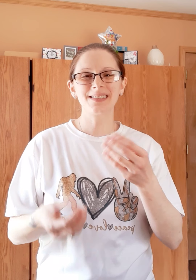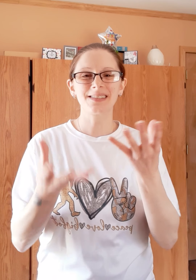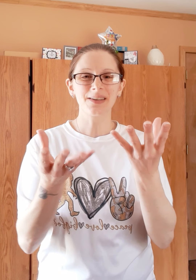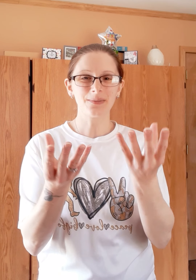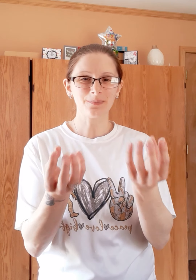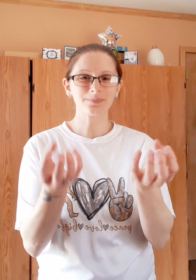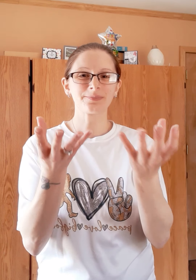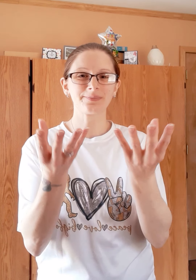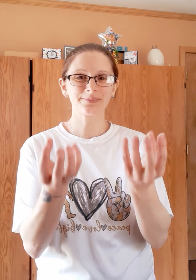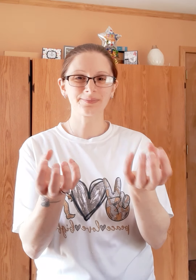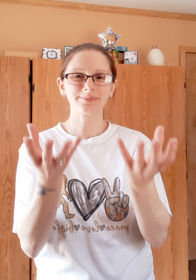gentleness,